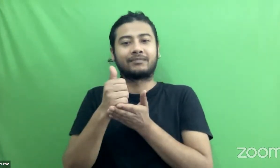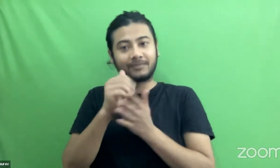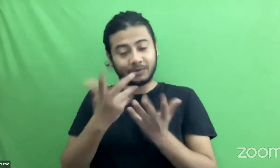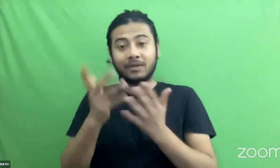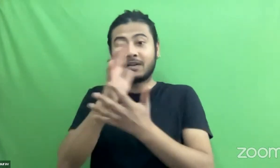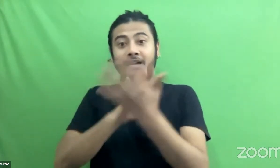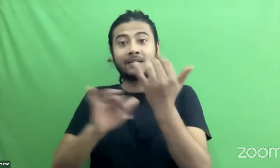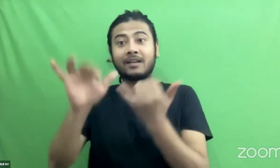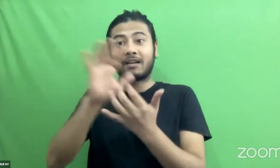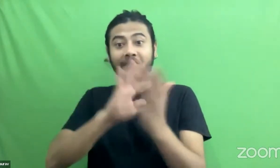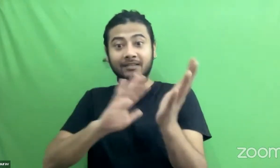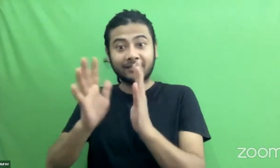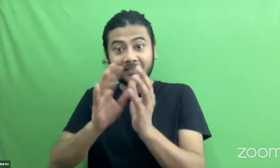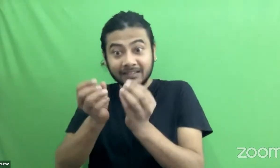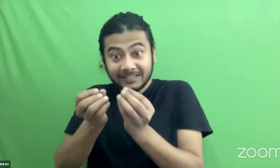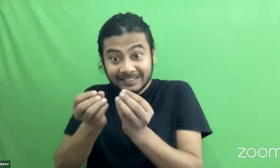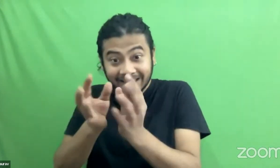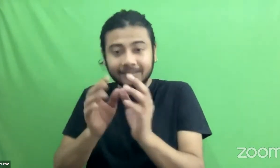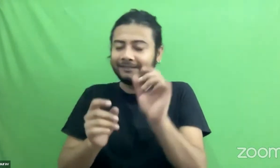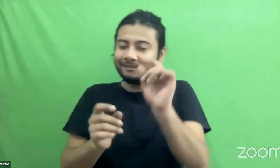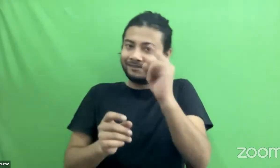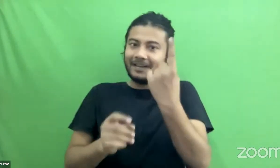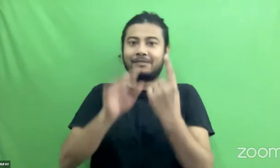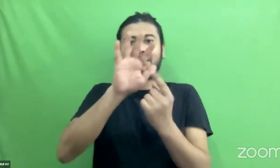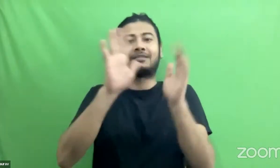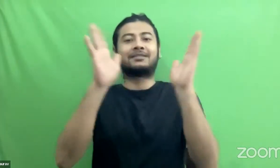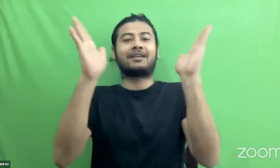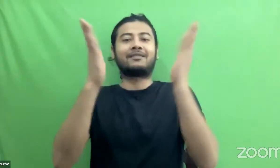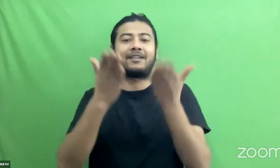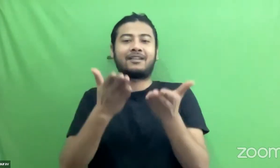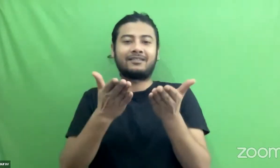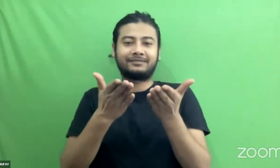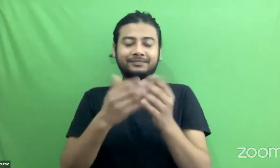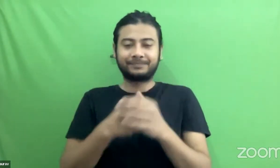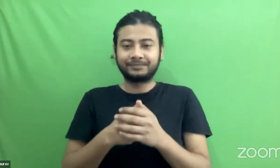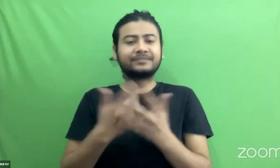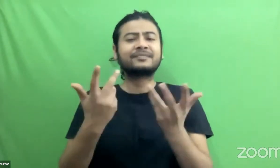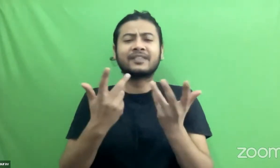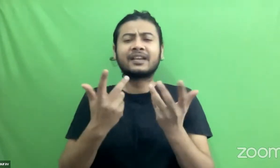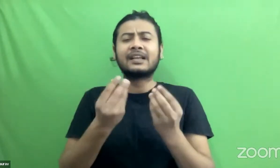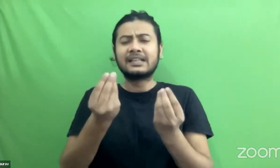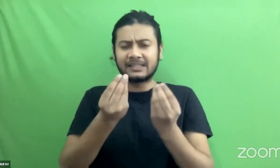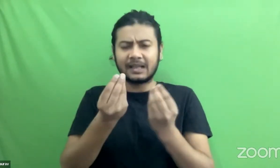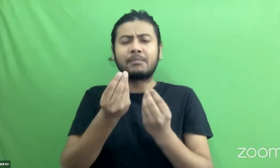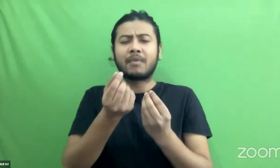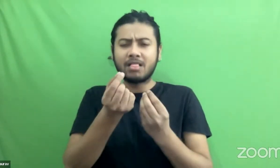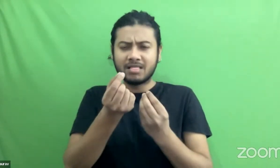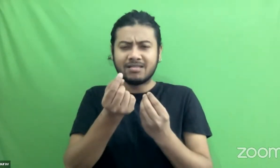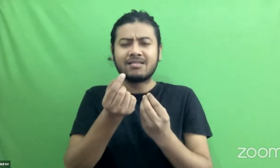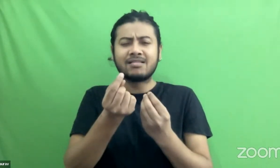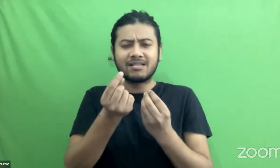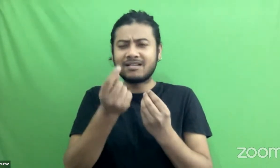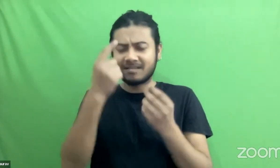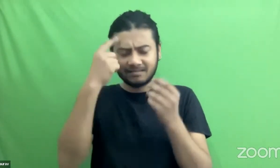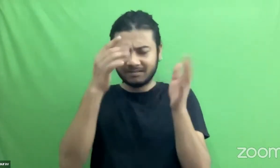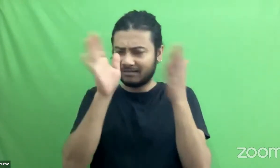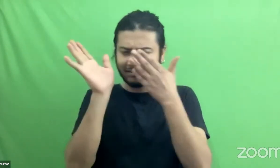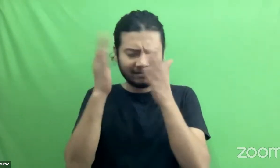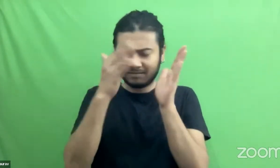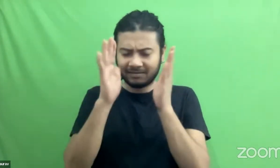Because many times we commit many mistakes while chanting, like we are chanting and we are thinking of somebody else, or we are doing some errors, some mistakes. So